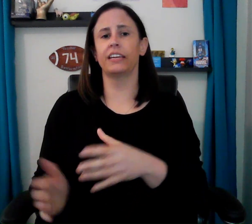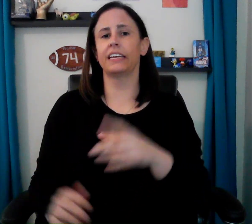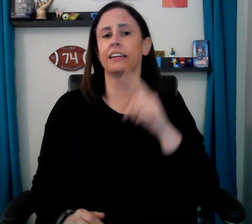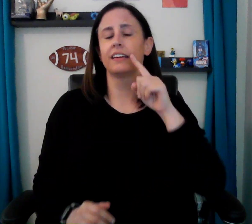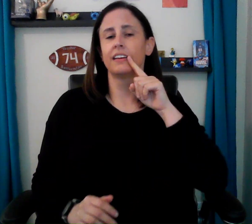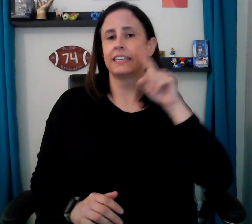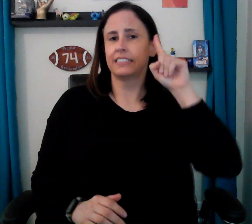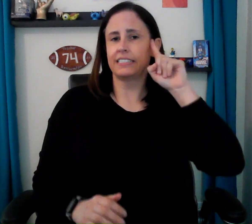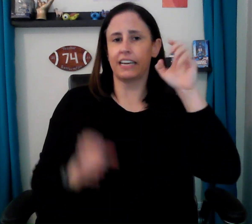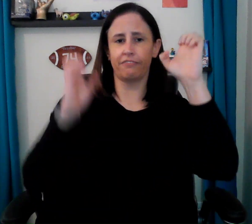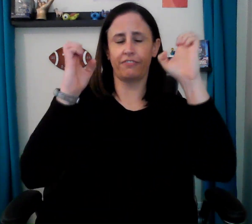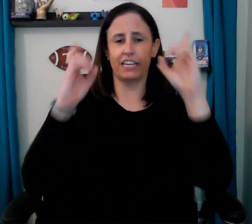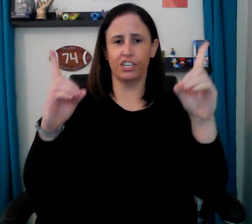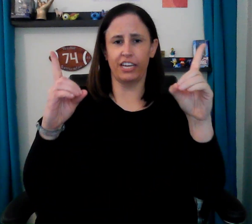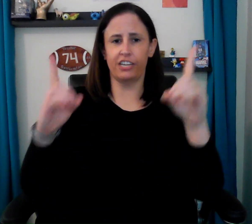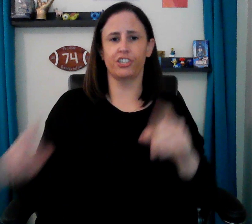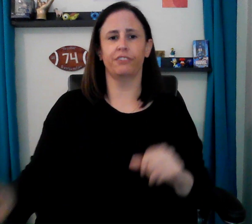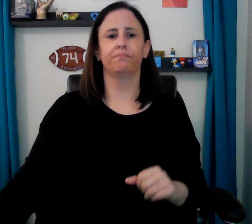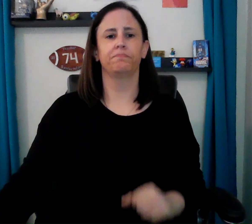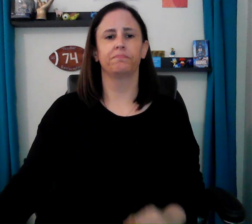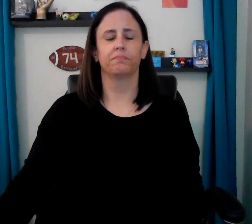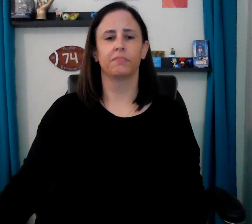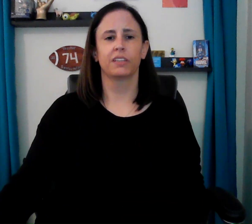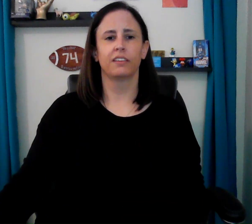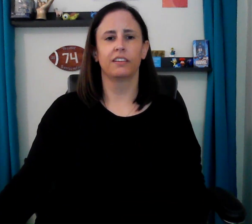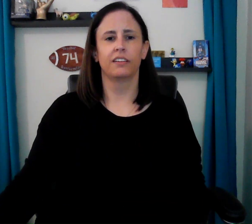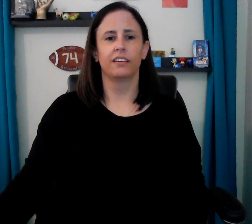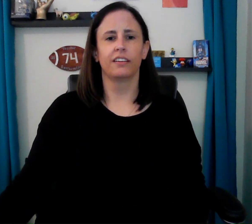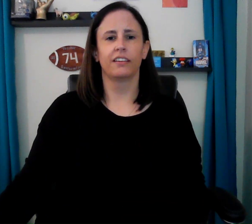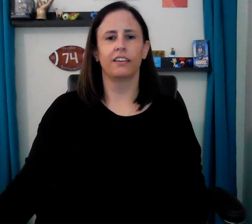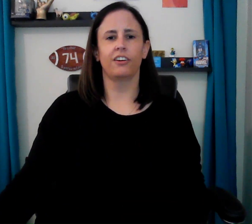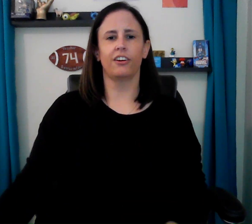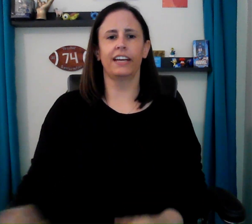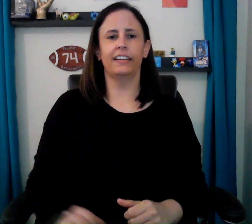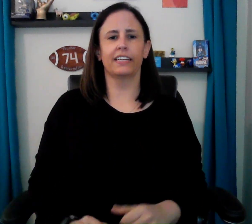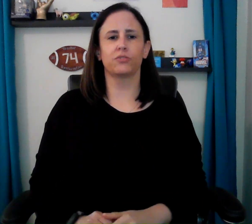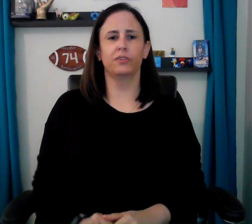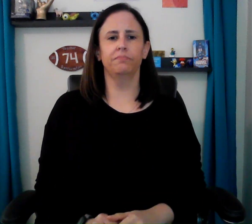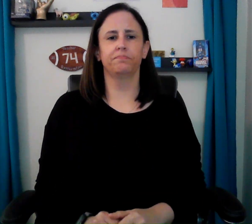in deaf education. All right, next one.